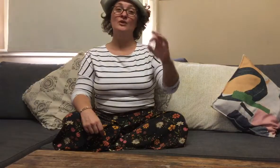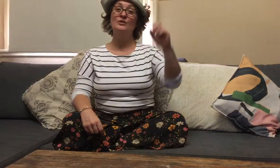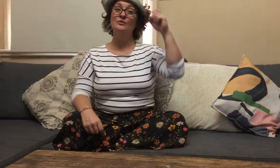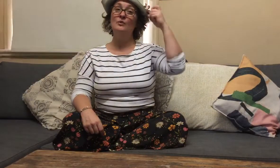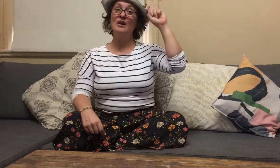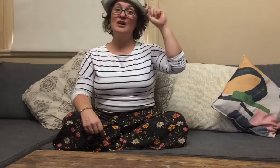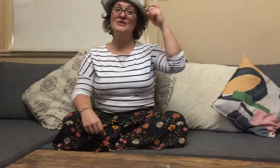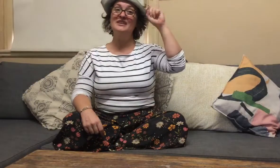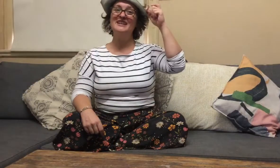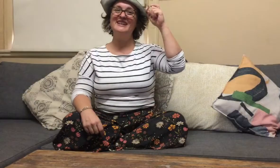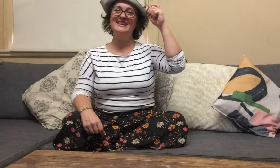Don't worry